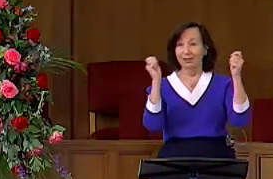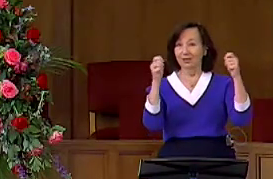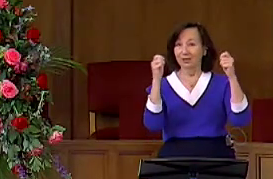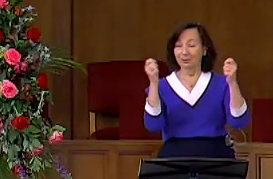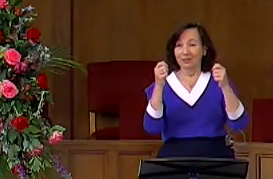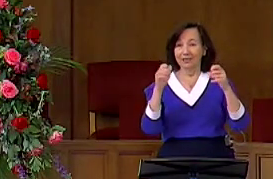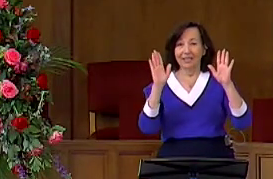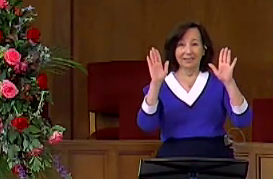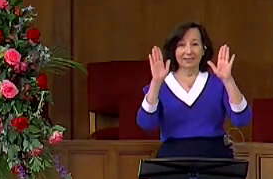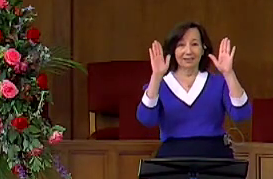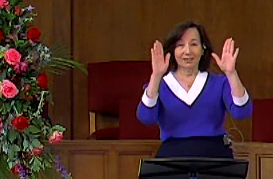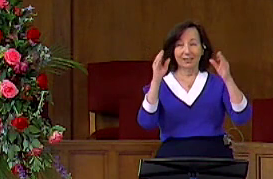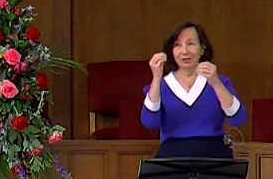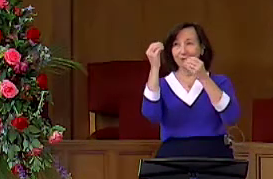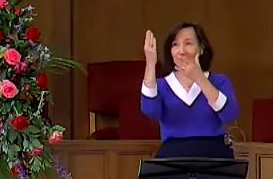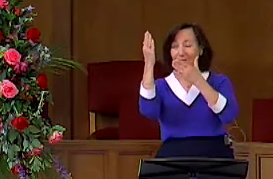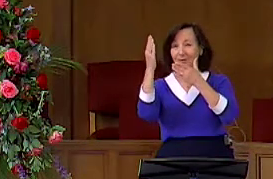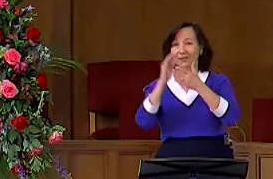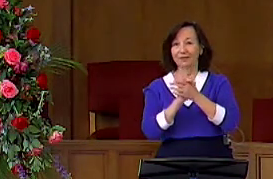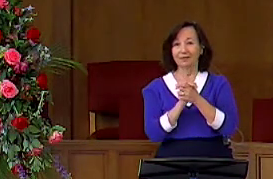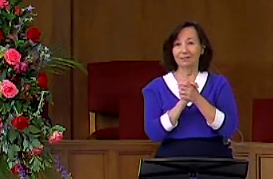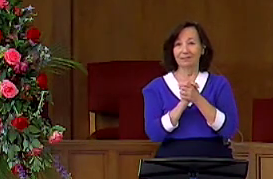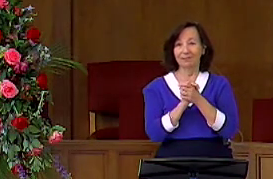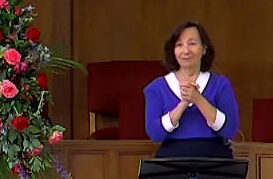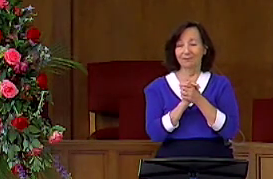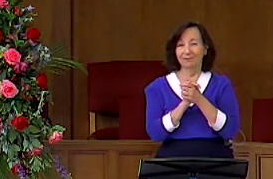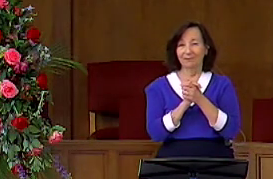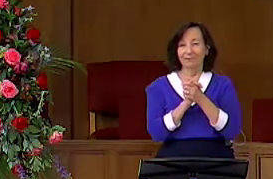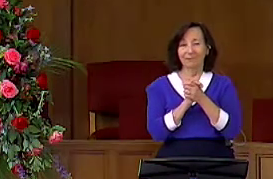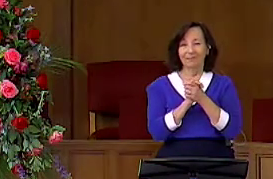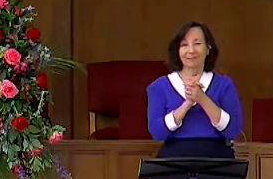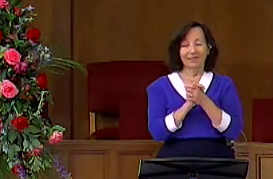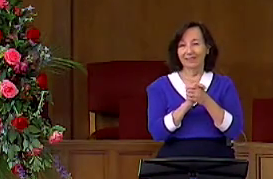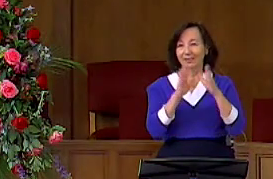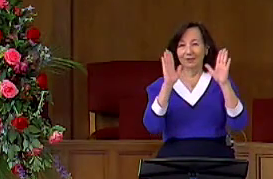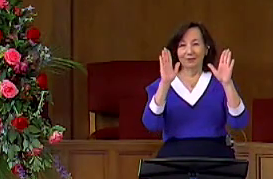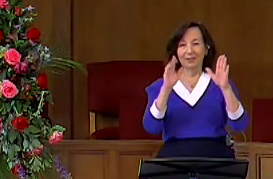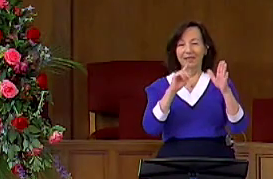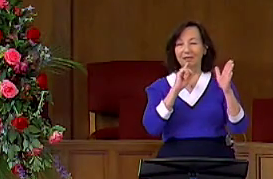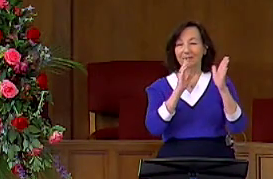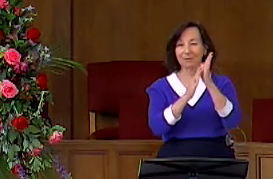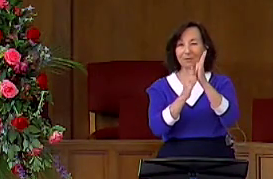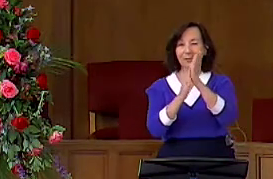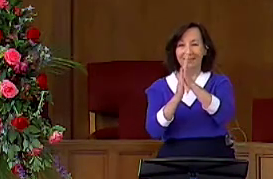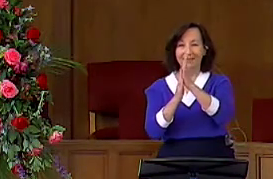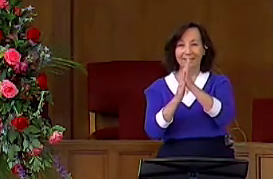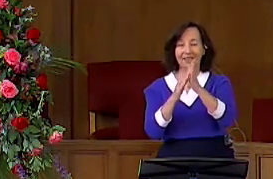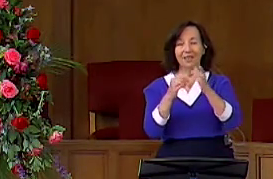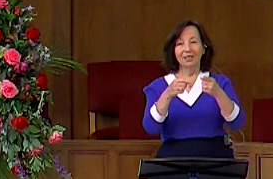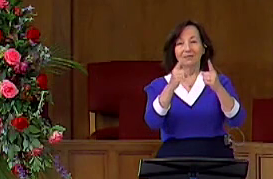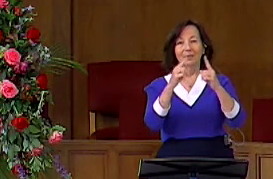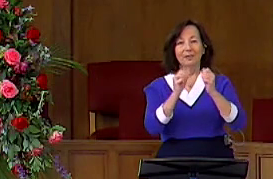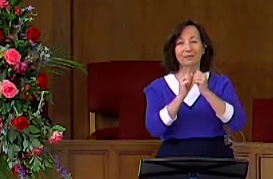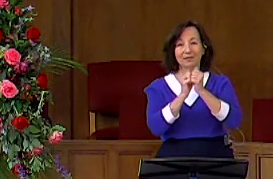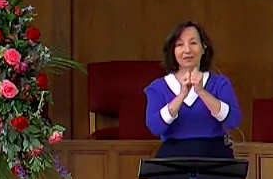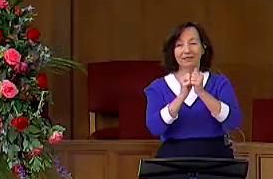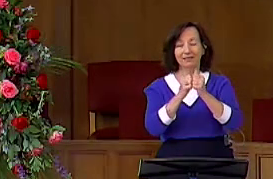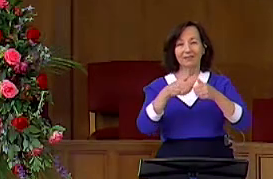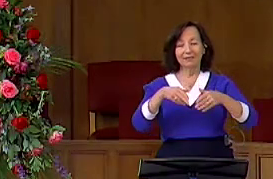outstanding, exciting news and just great praises. So as we come together, always let us